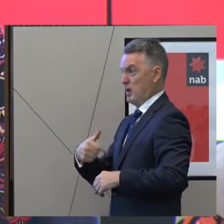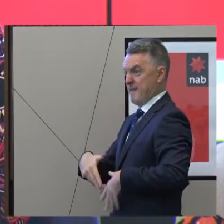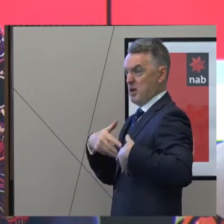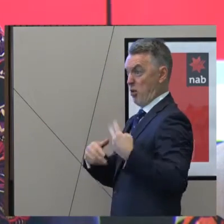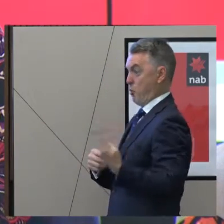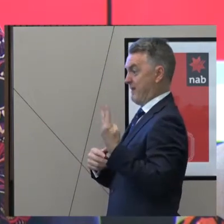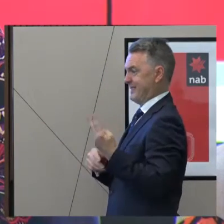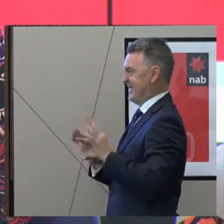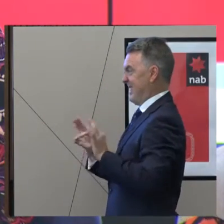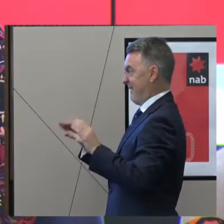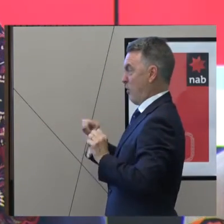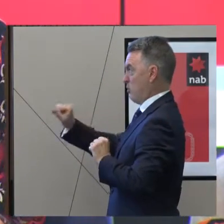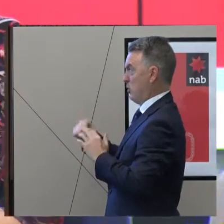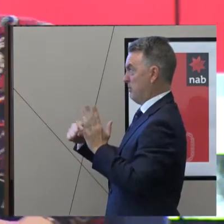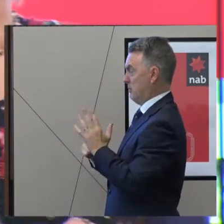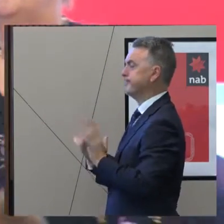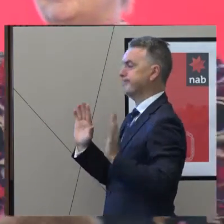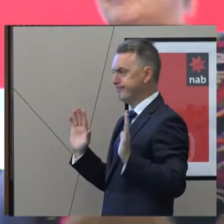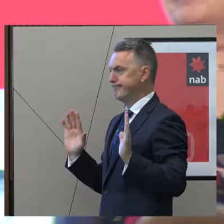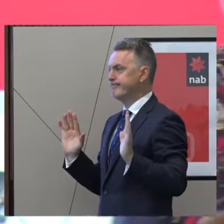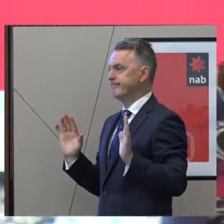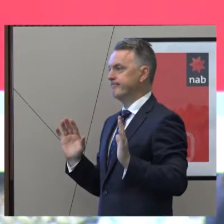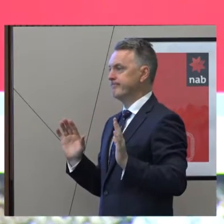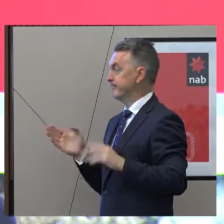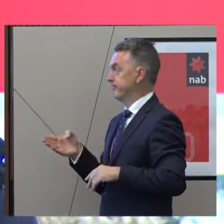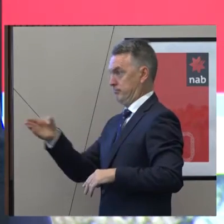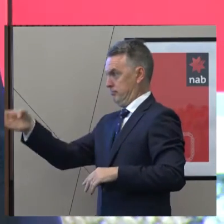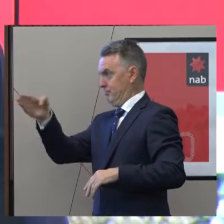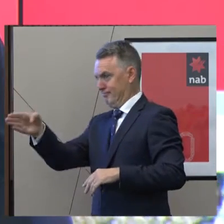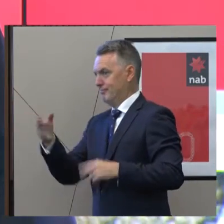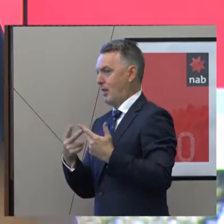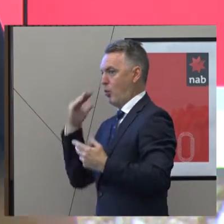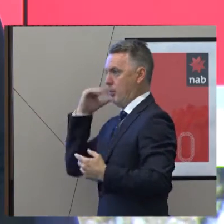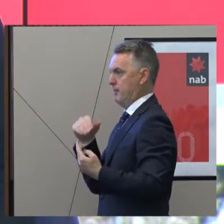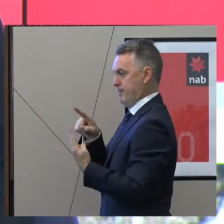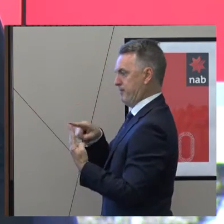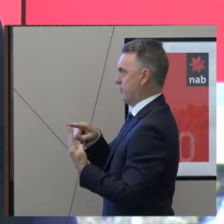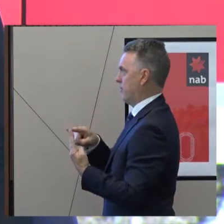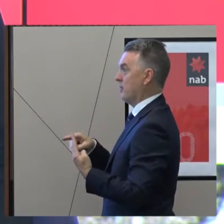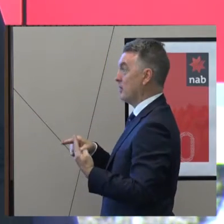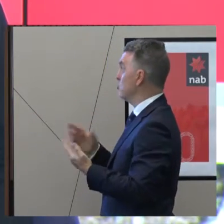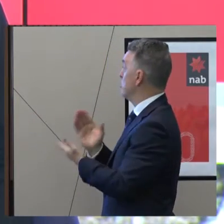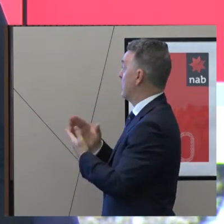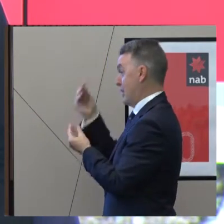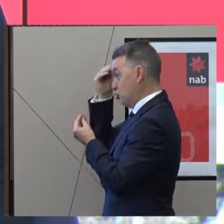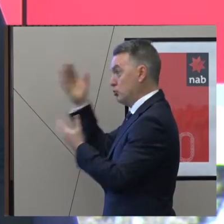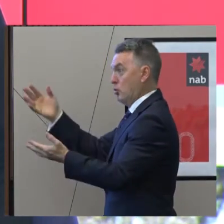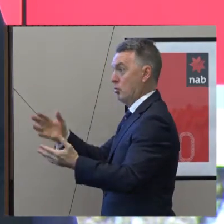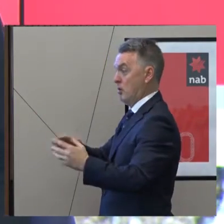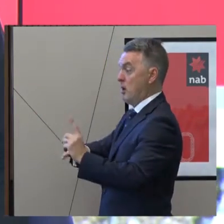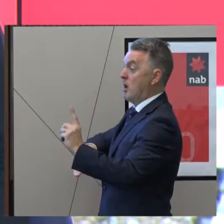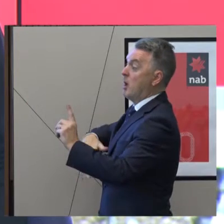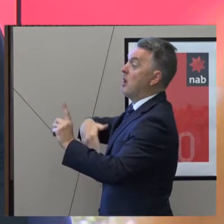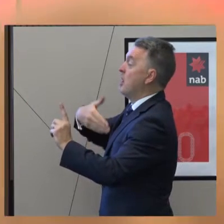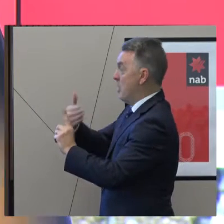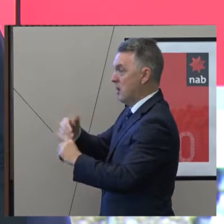your department. No, I appreciate the comment. Ruth? I just want to add to that that it took 6 months before